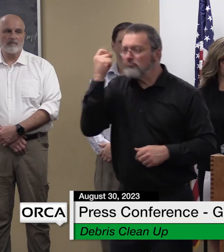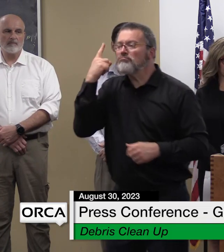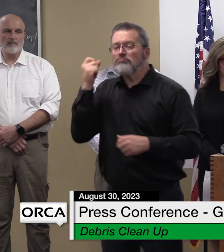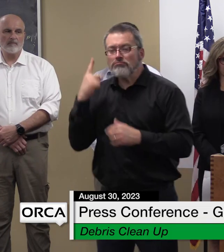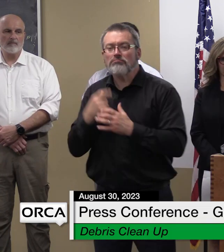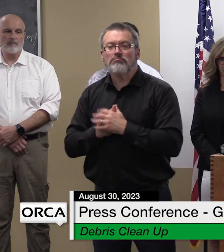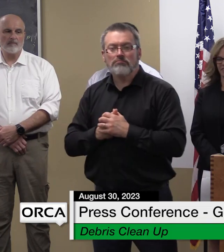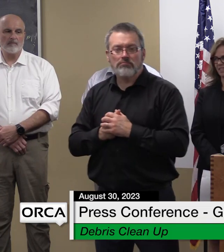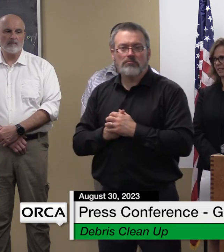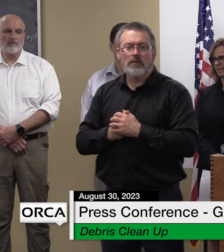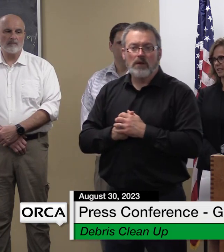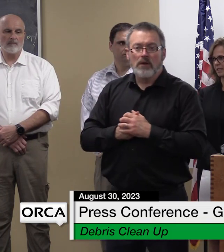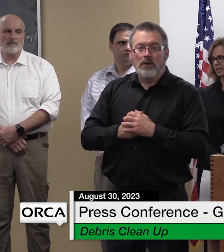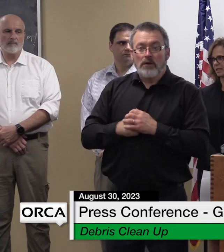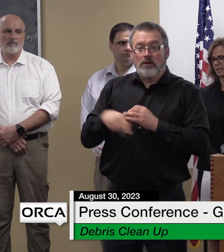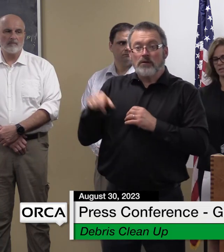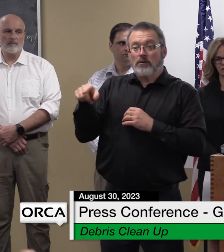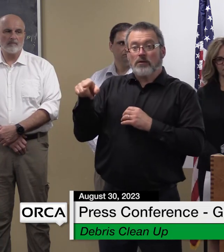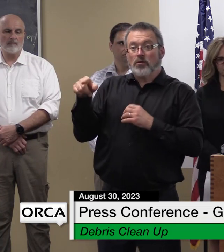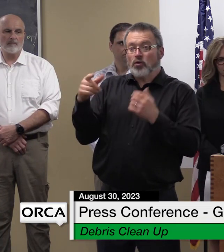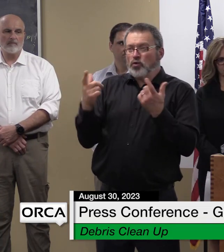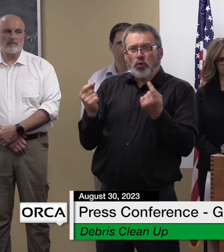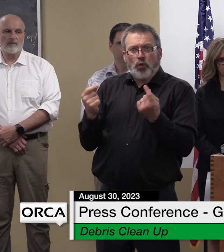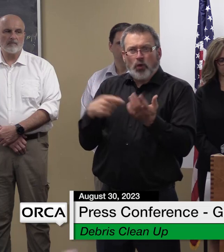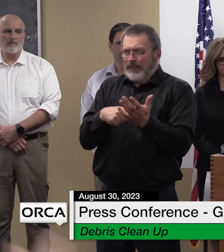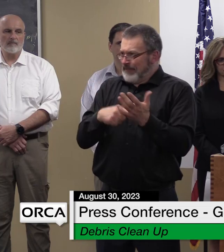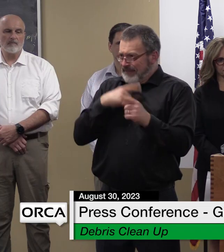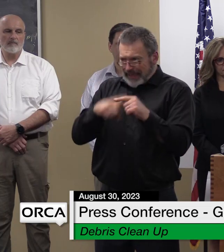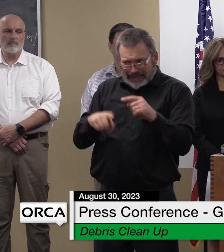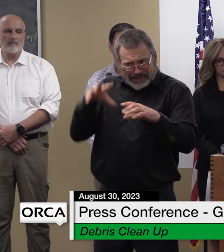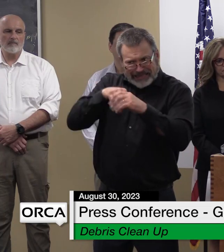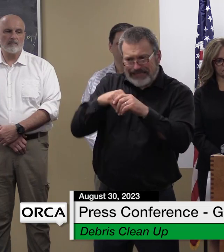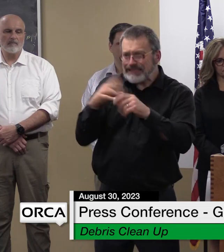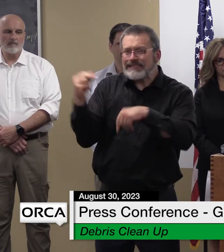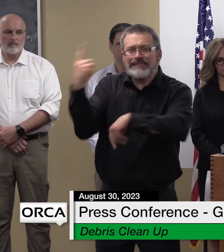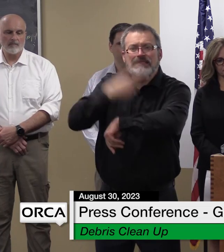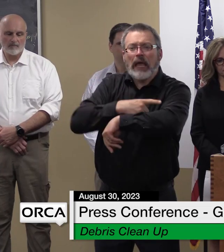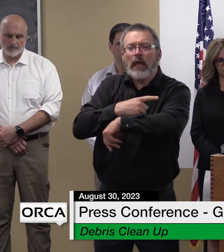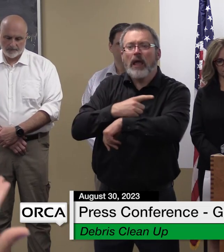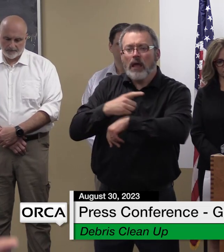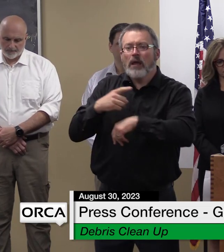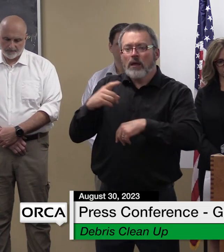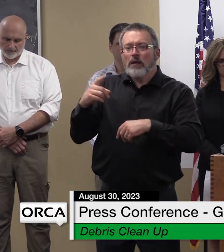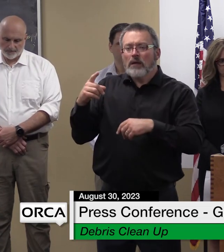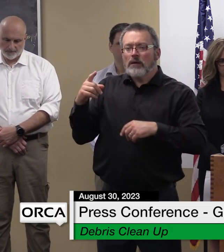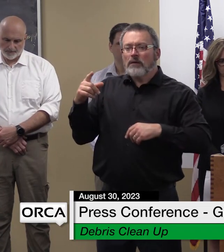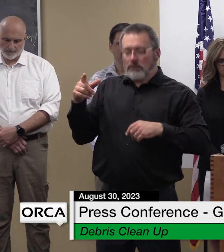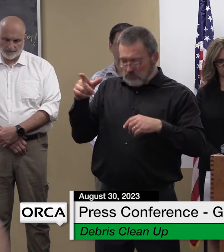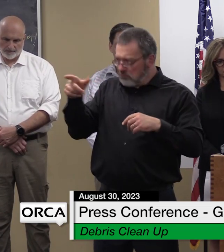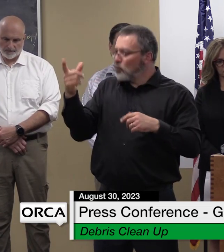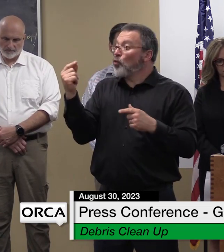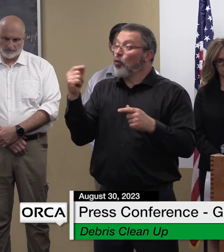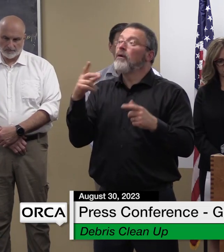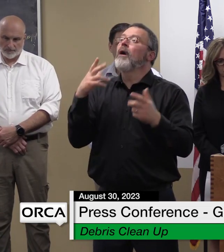can explain why they couldn't get a contractor in there and then submit the updated information from the contractor.